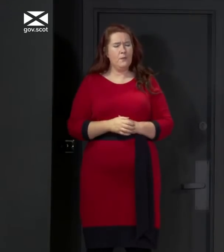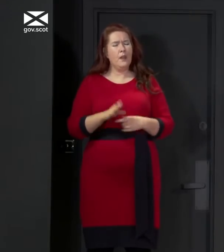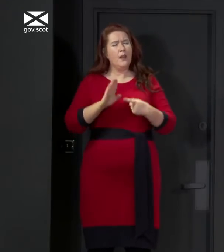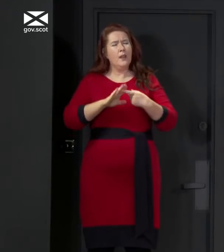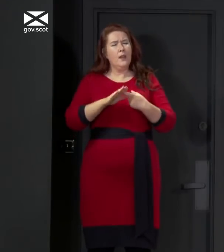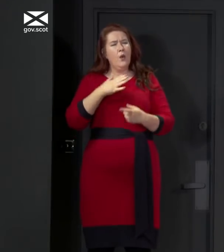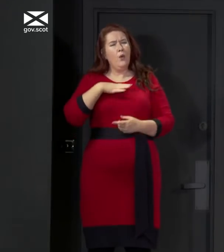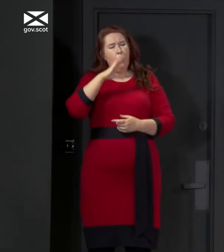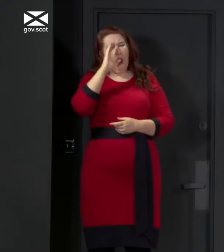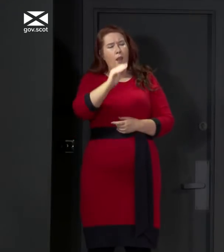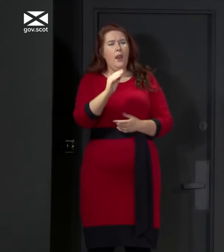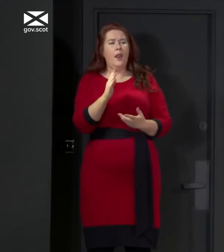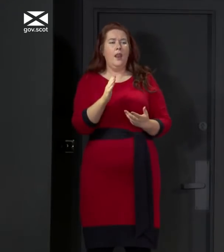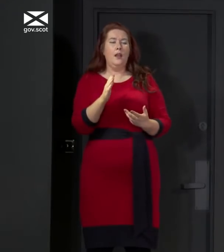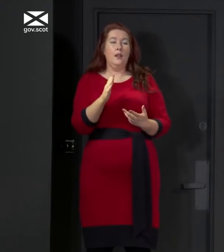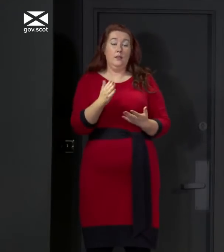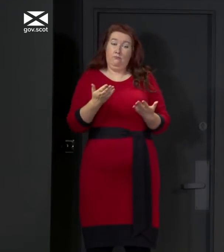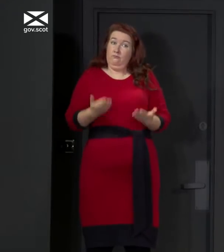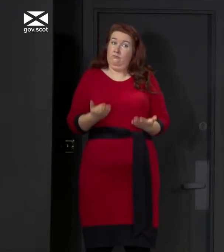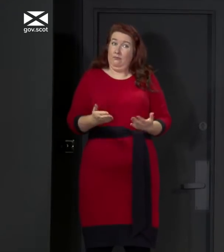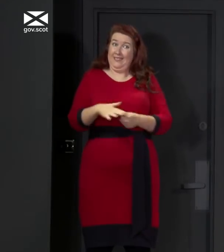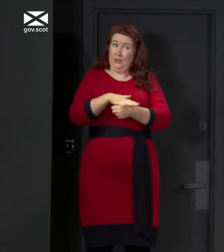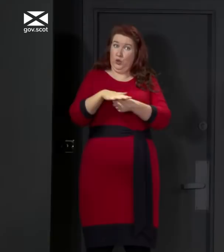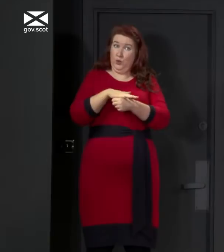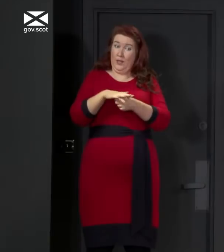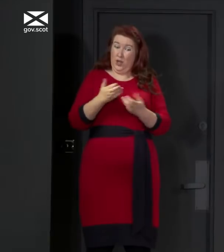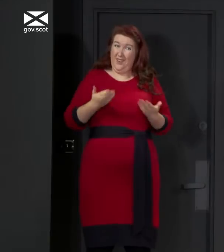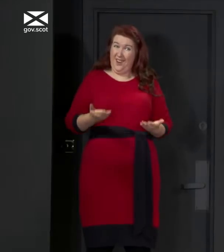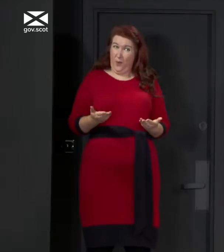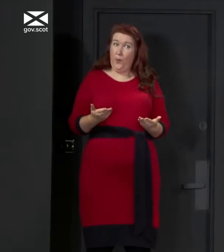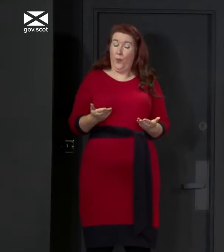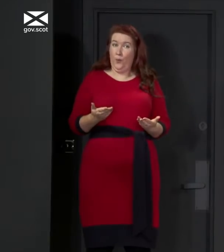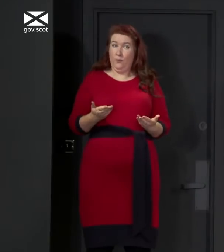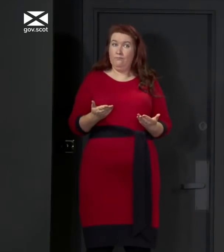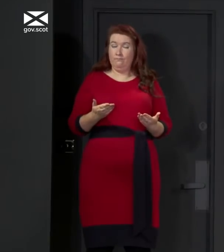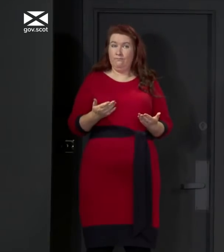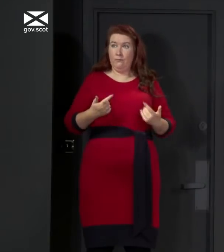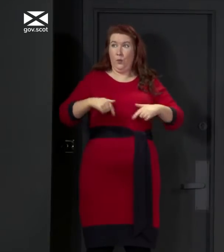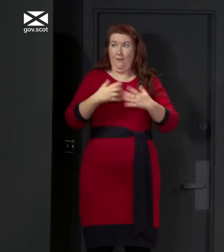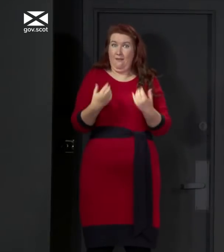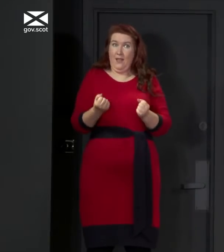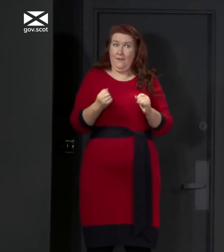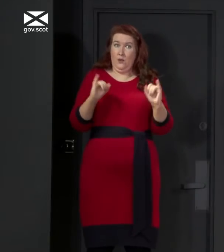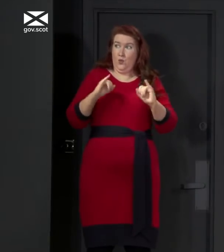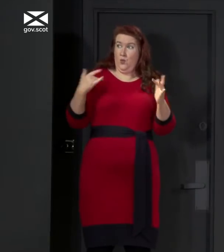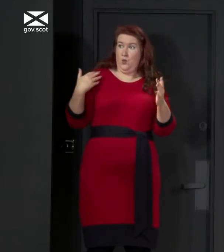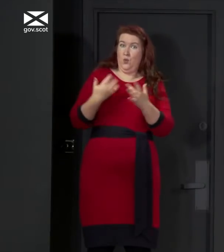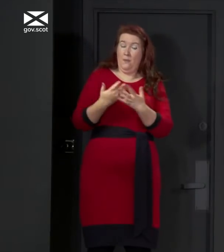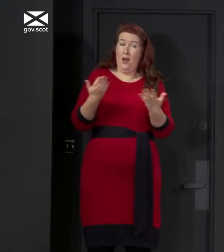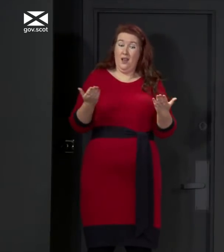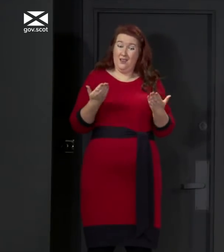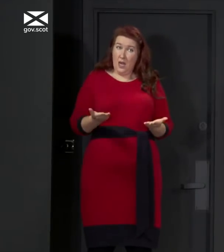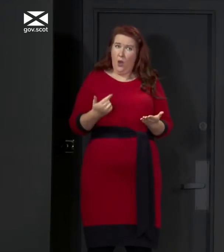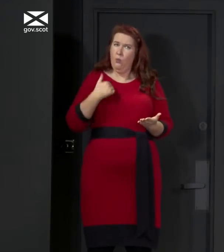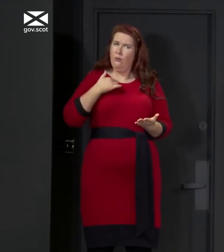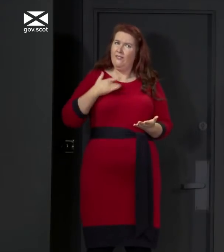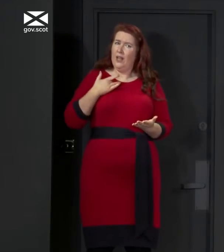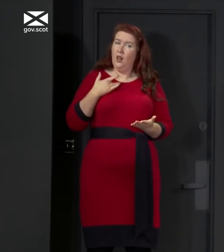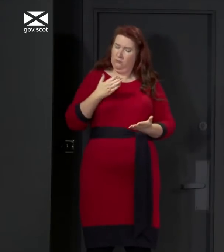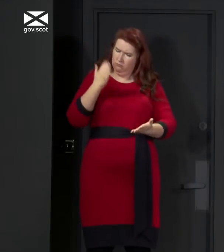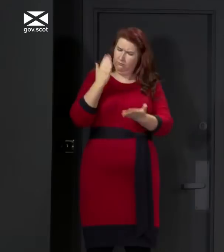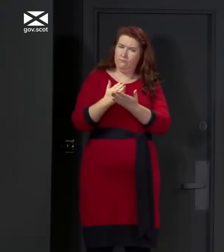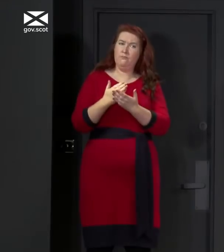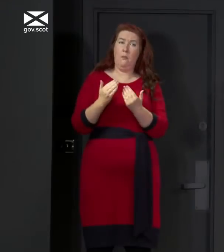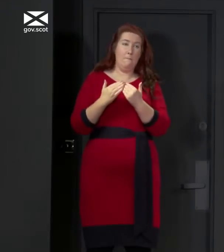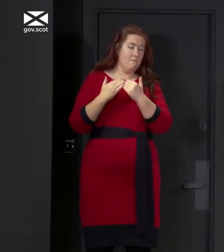just to reiterate that the current situation we face now in the pandemic is, in my view, more serious than